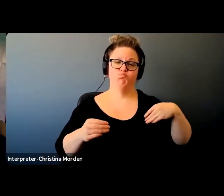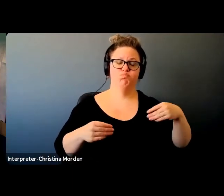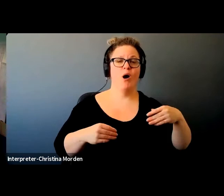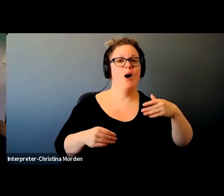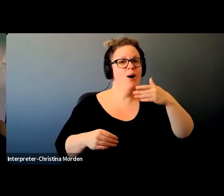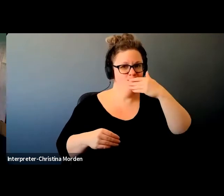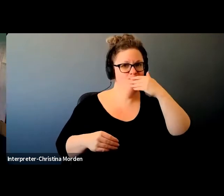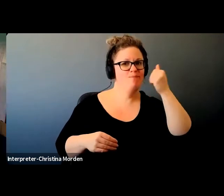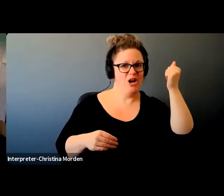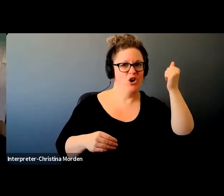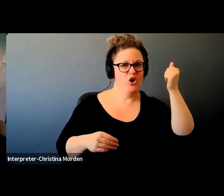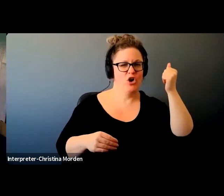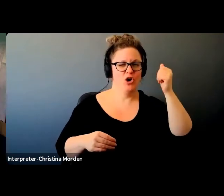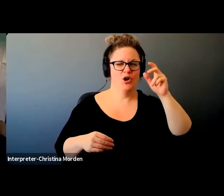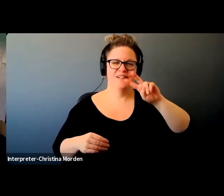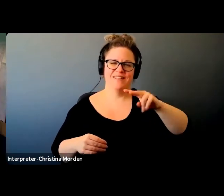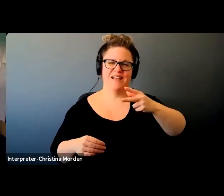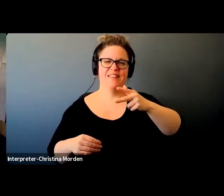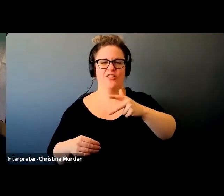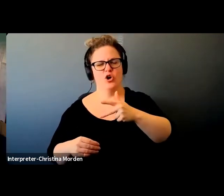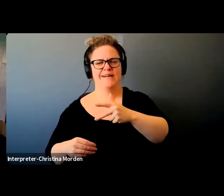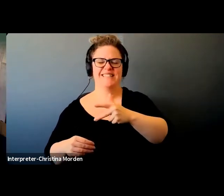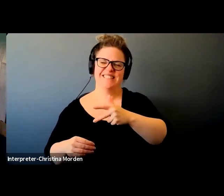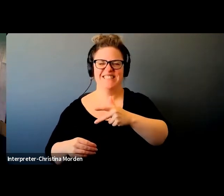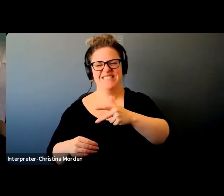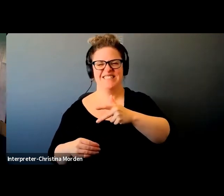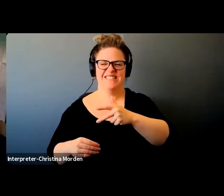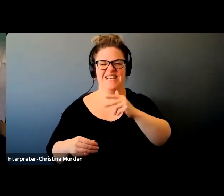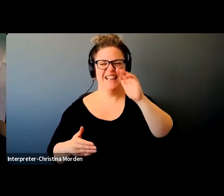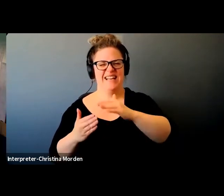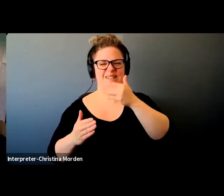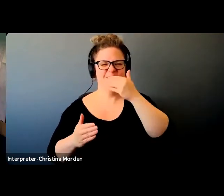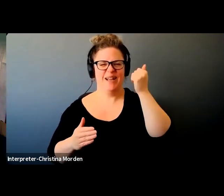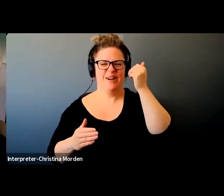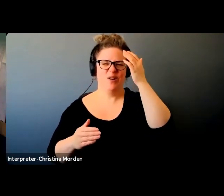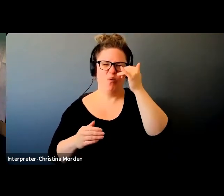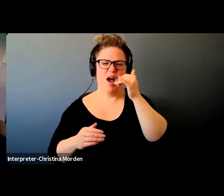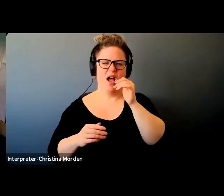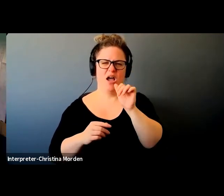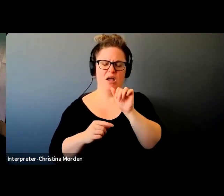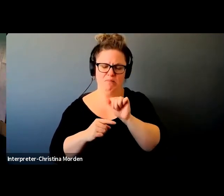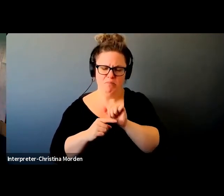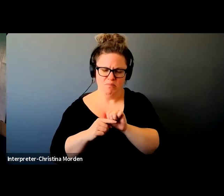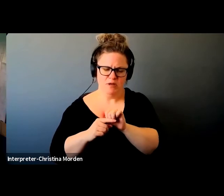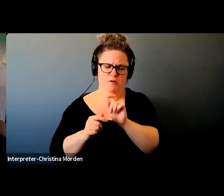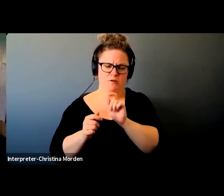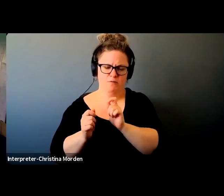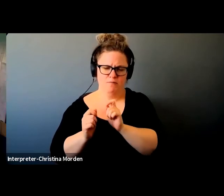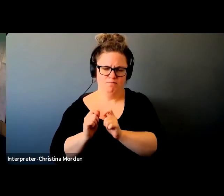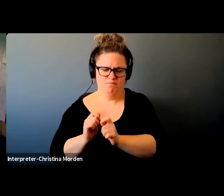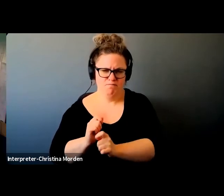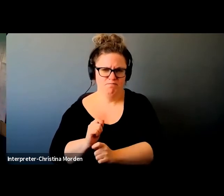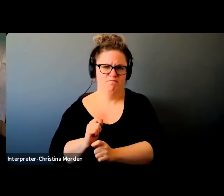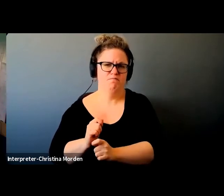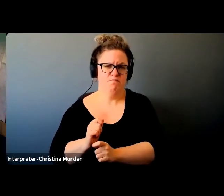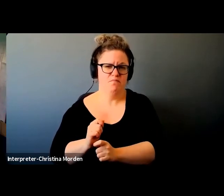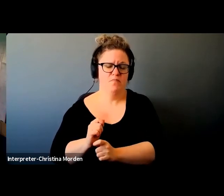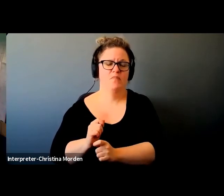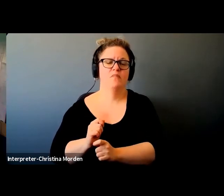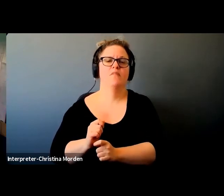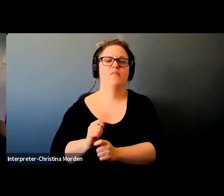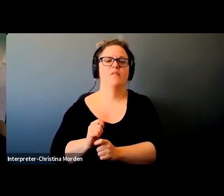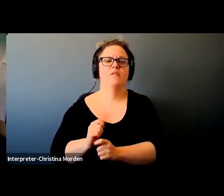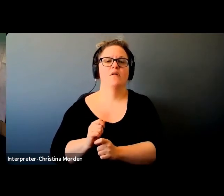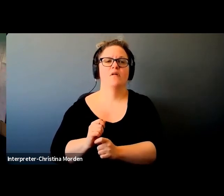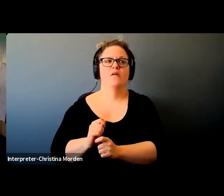of refinement and rehearsing and practicing that you kind of bring craft into your process. And then